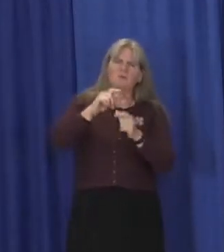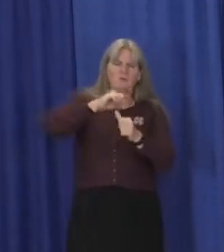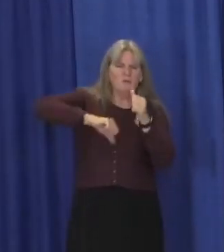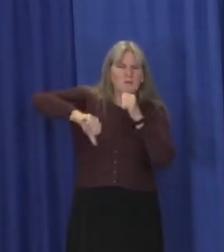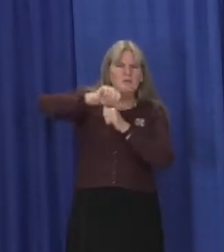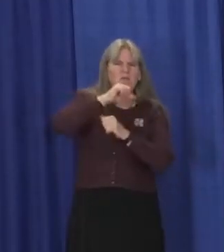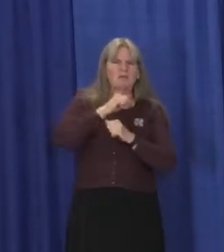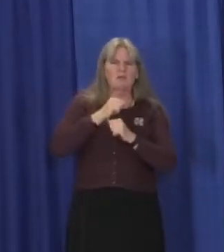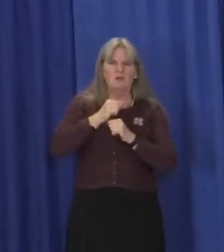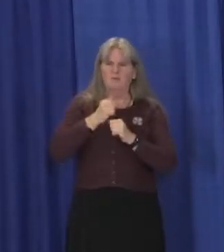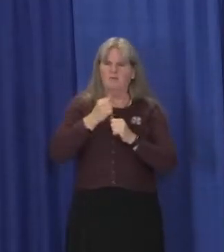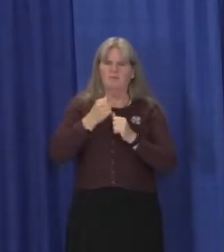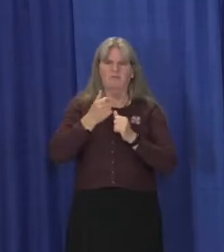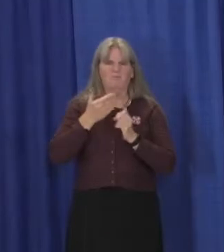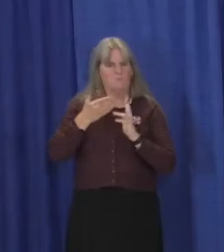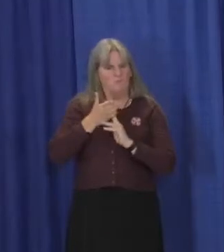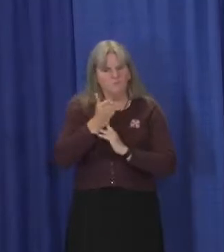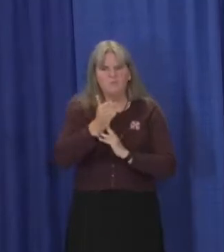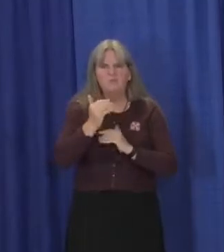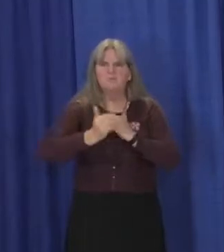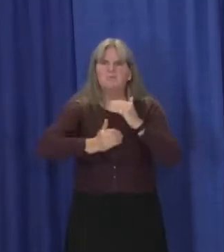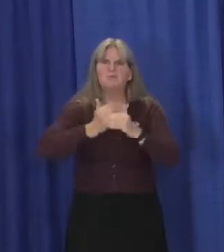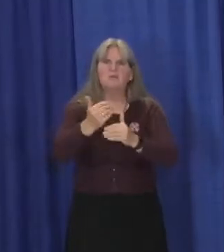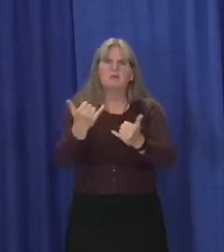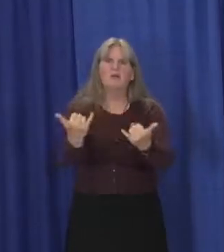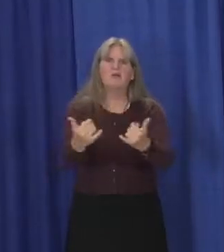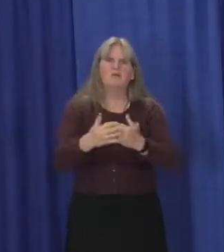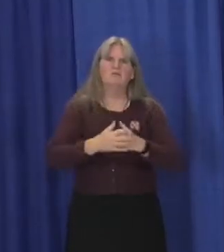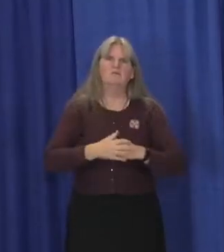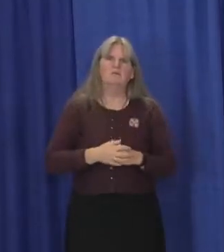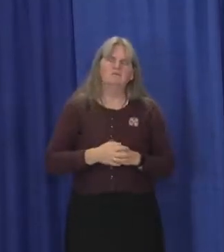other as we navigate these steps ahead.